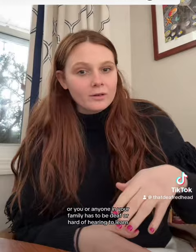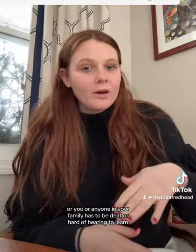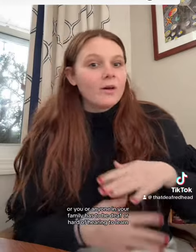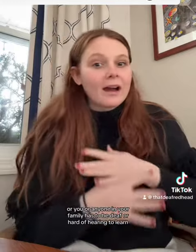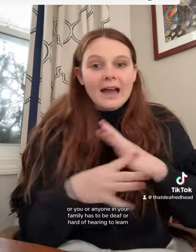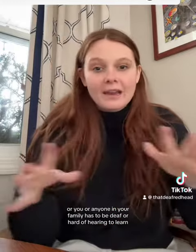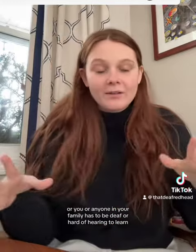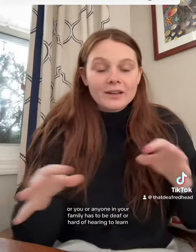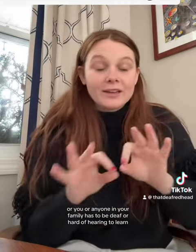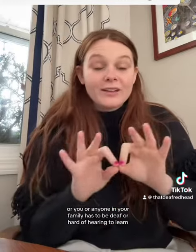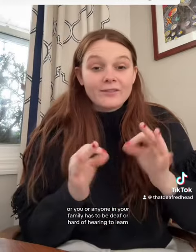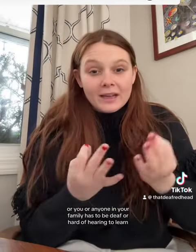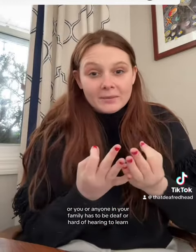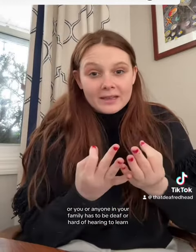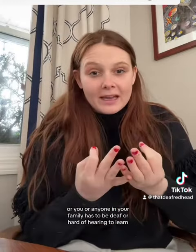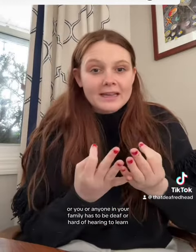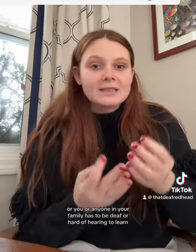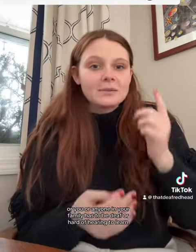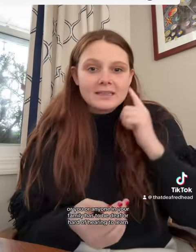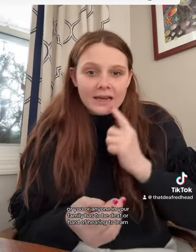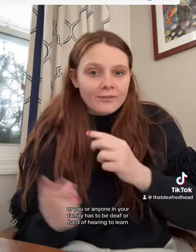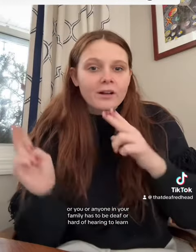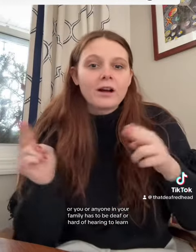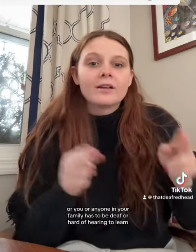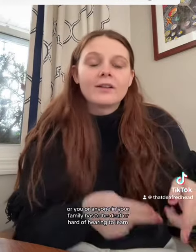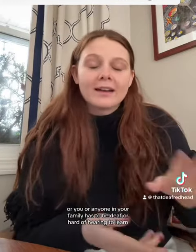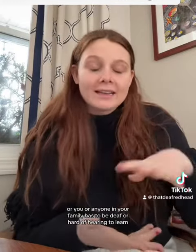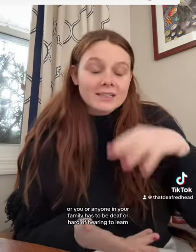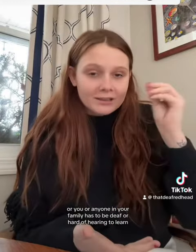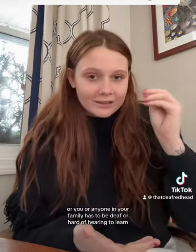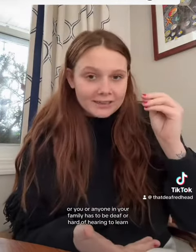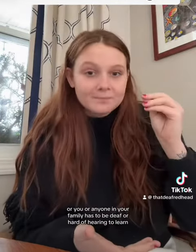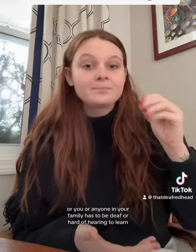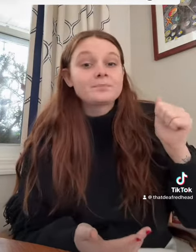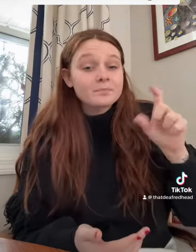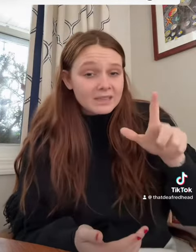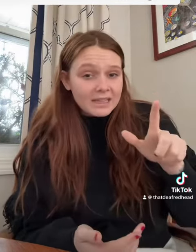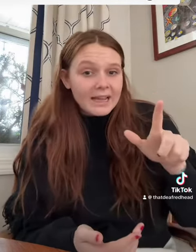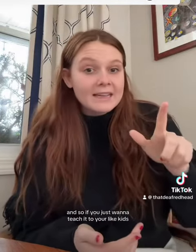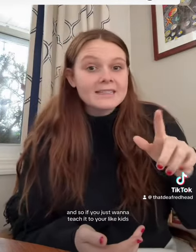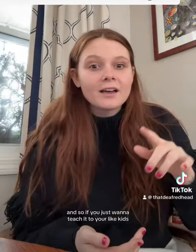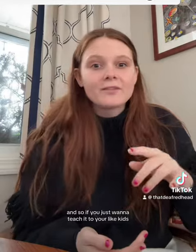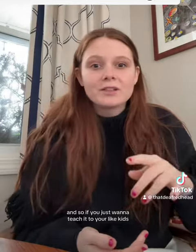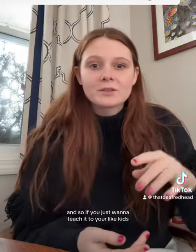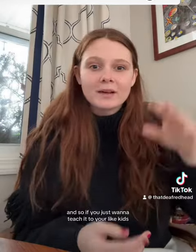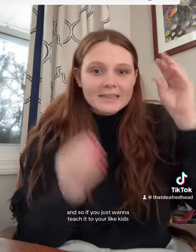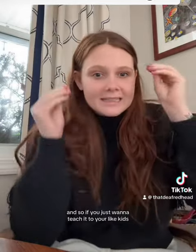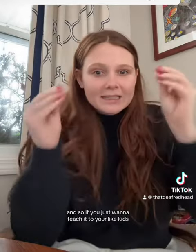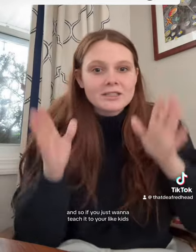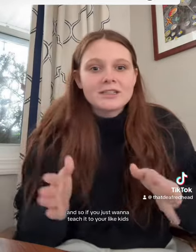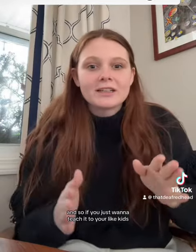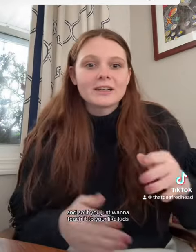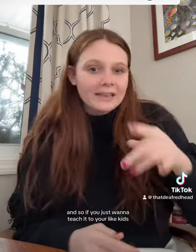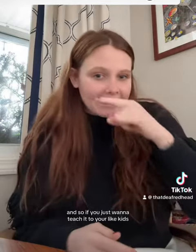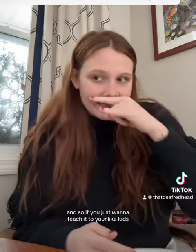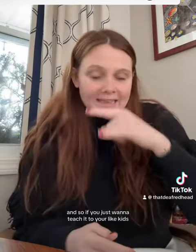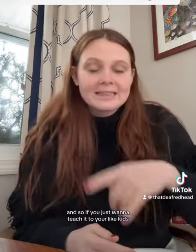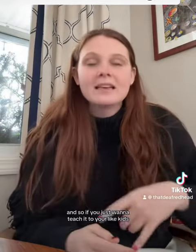or anyone in your family has to be deaf or hard of hearing to learn ASL. If you just want to teach it to your kids,